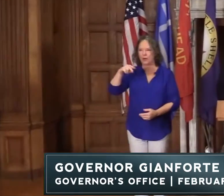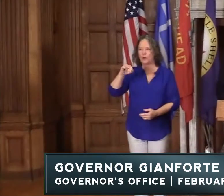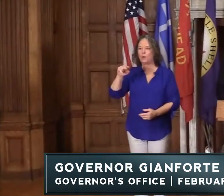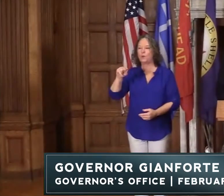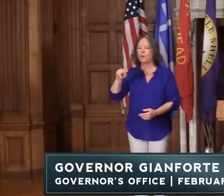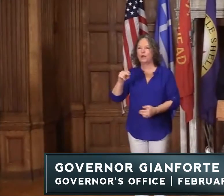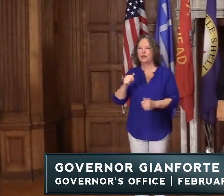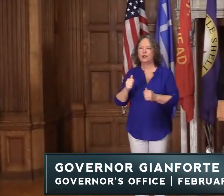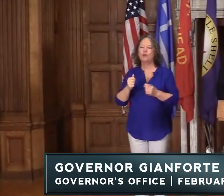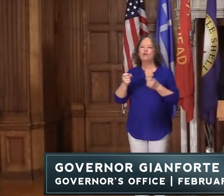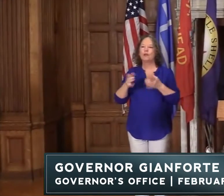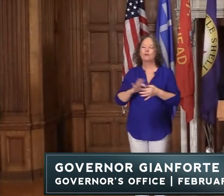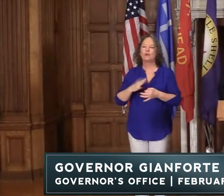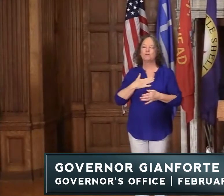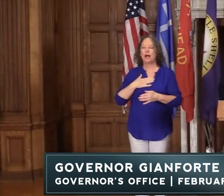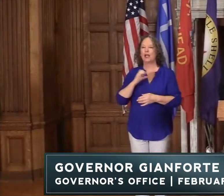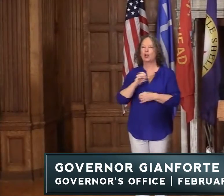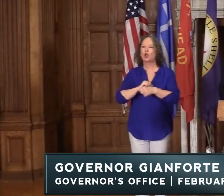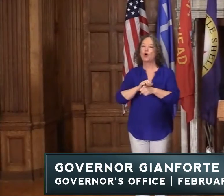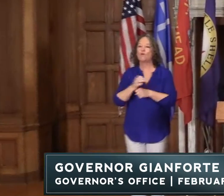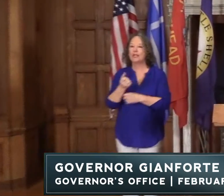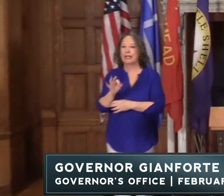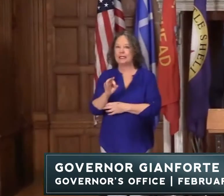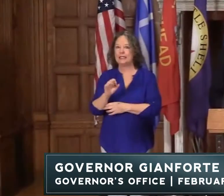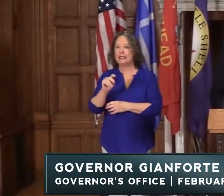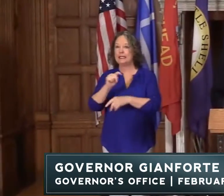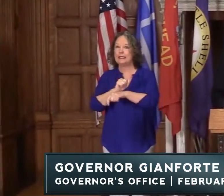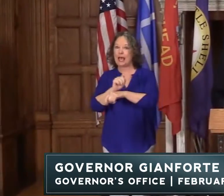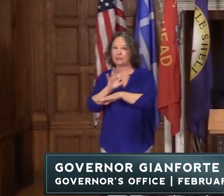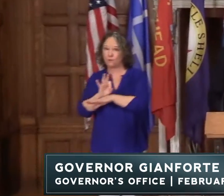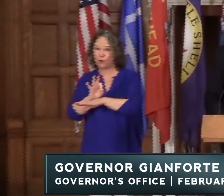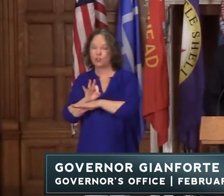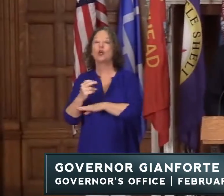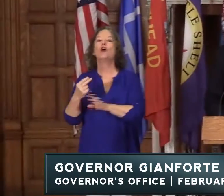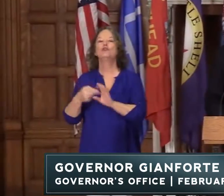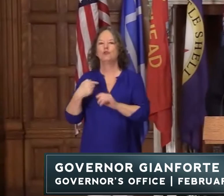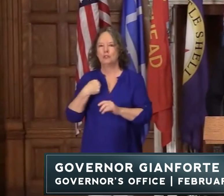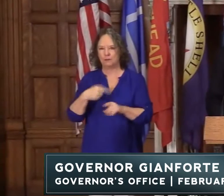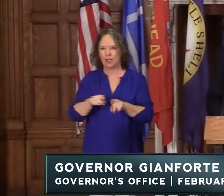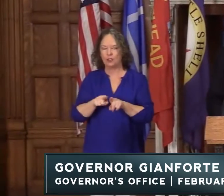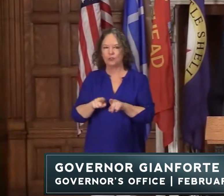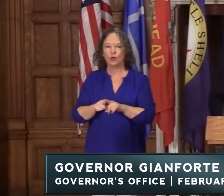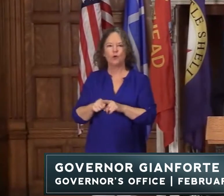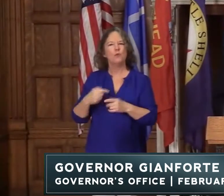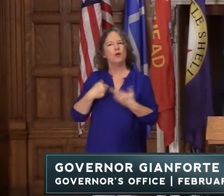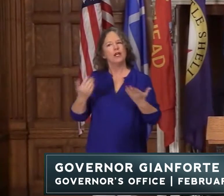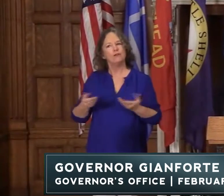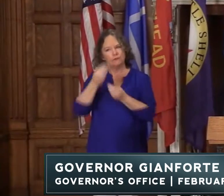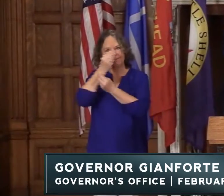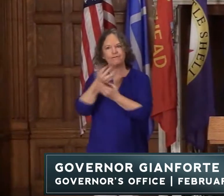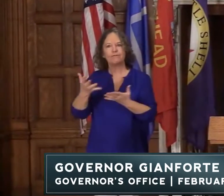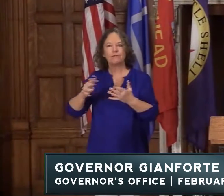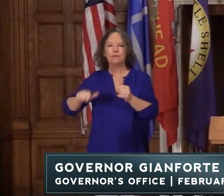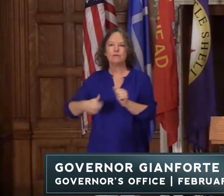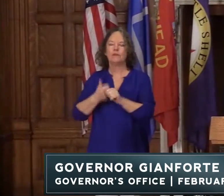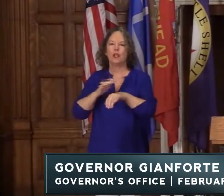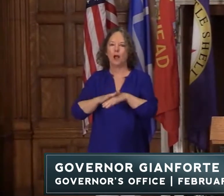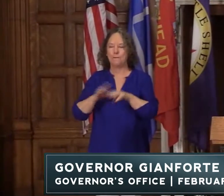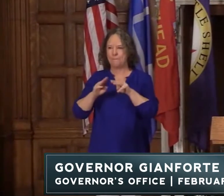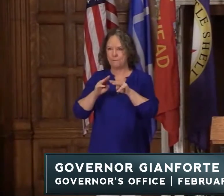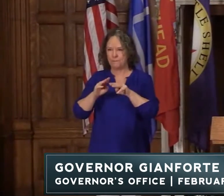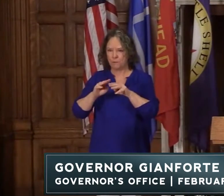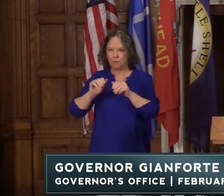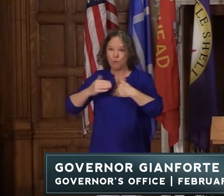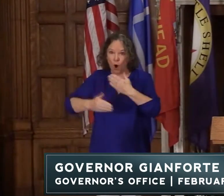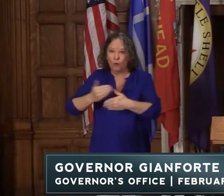my COVID-19 Task Force, joins us as well. We're here today to provide an update on the progress Montana is making in